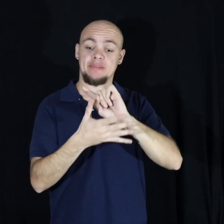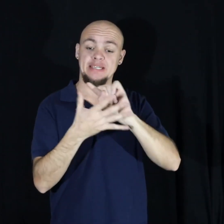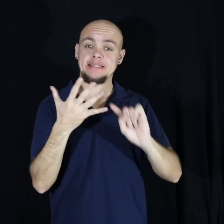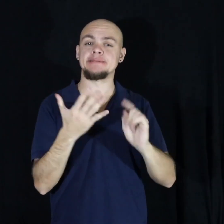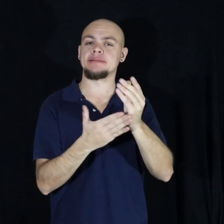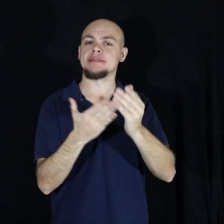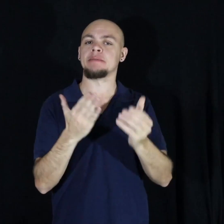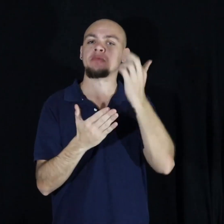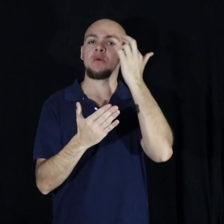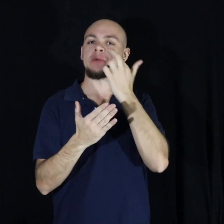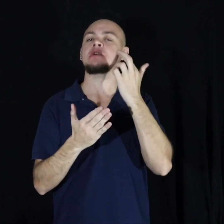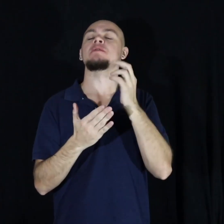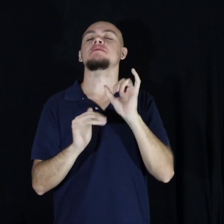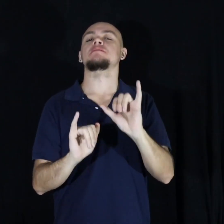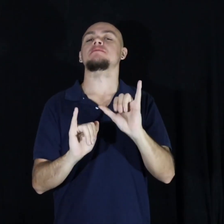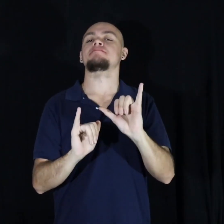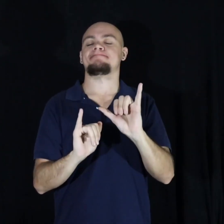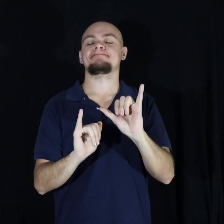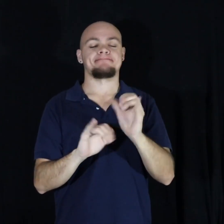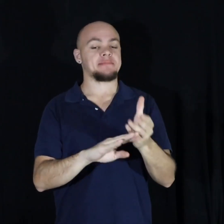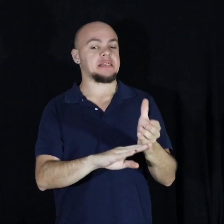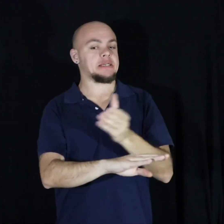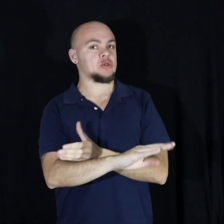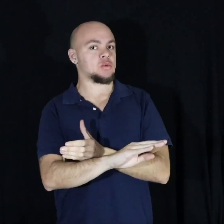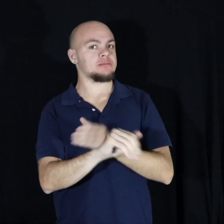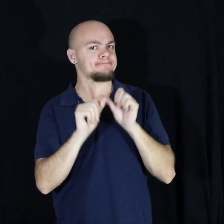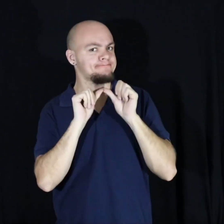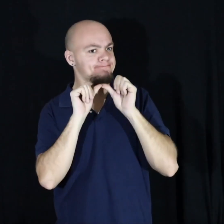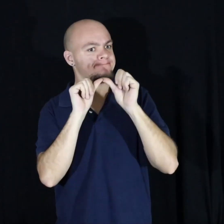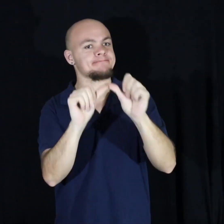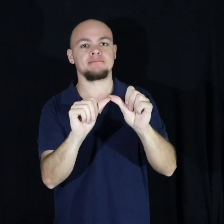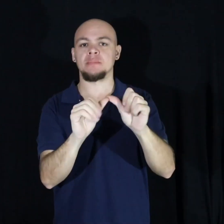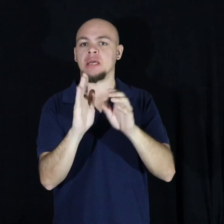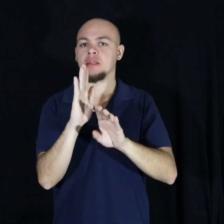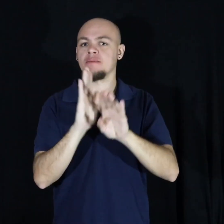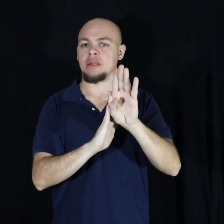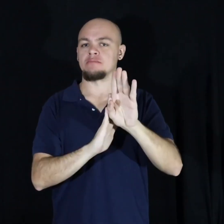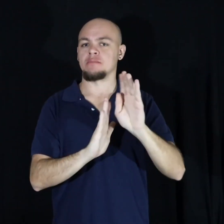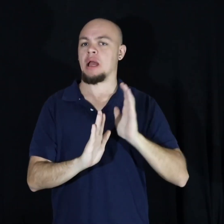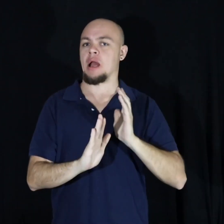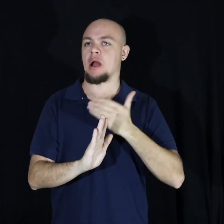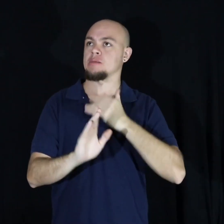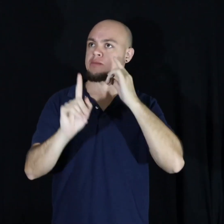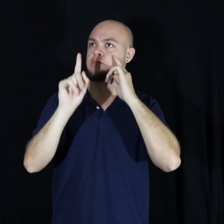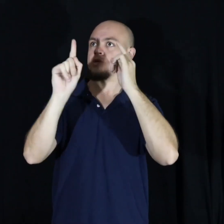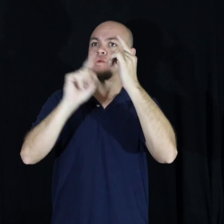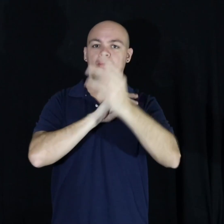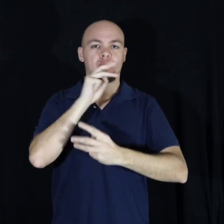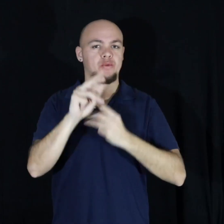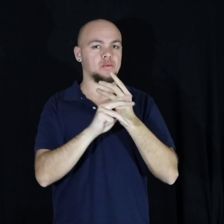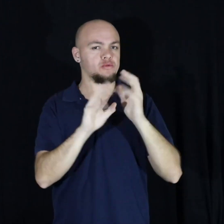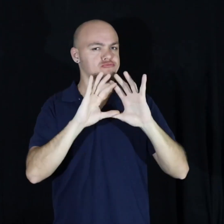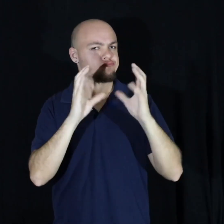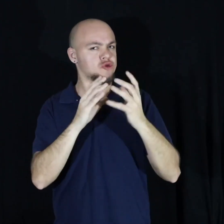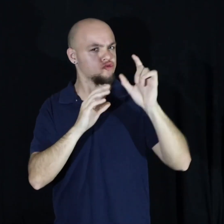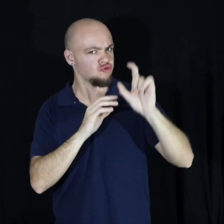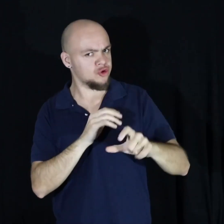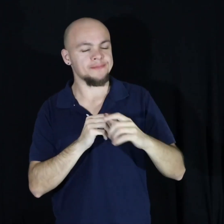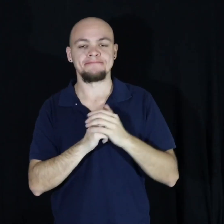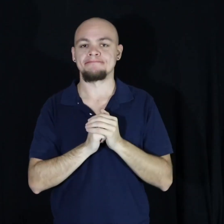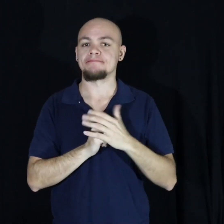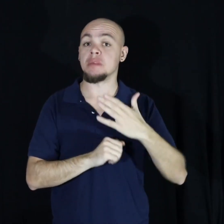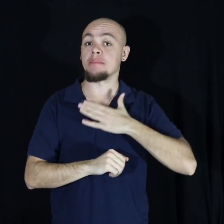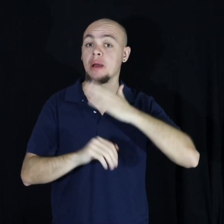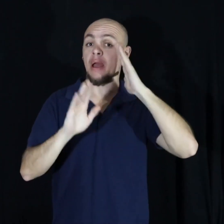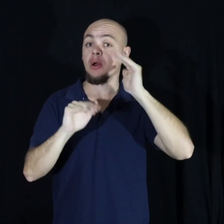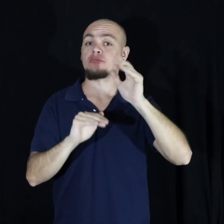of the many reasons why increasing sustainable development should be a goal for all nations of the world as a whole. I hope this